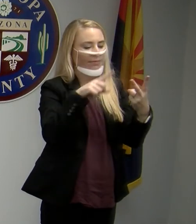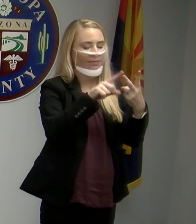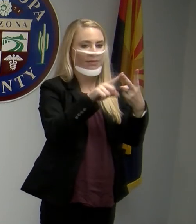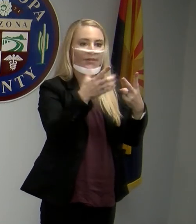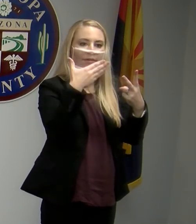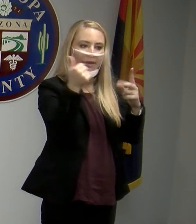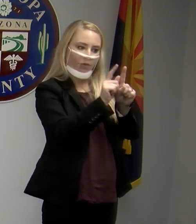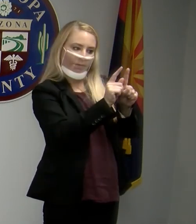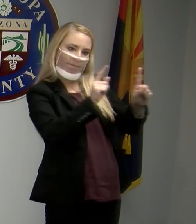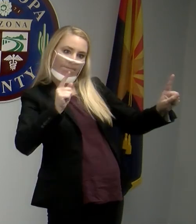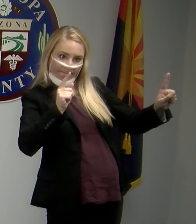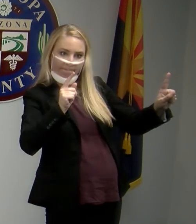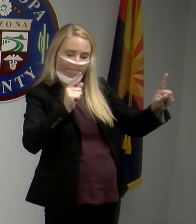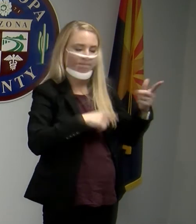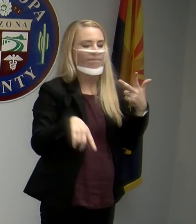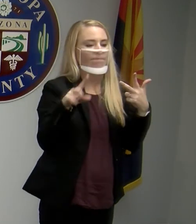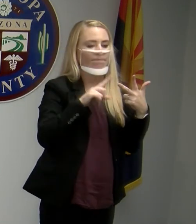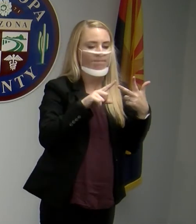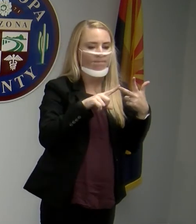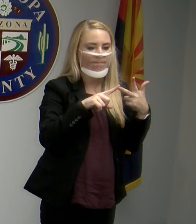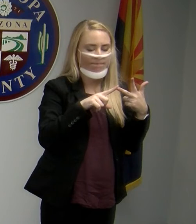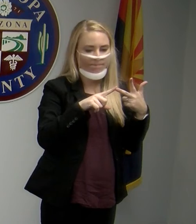whenever possible, and